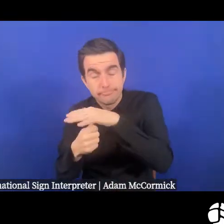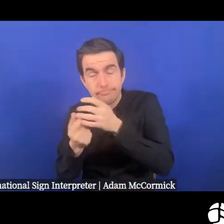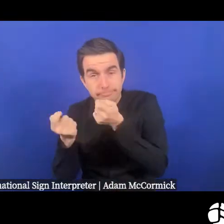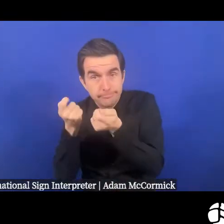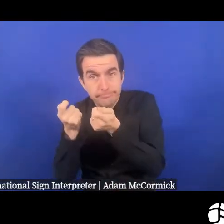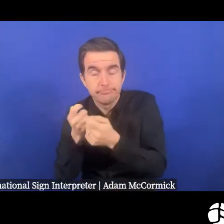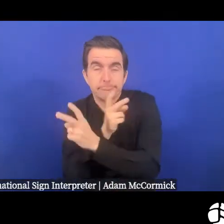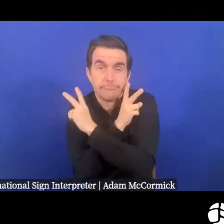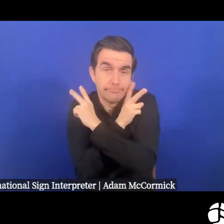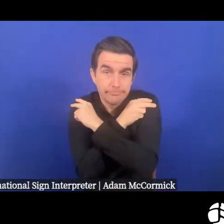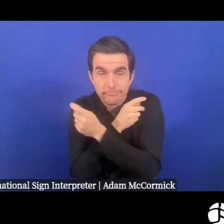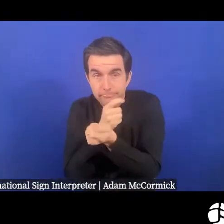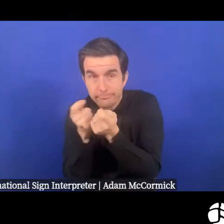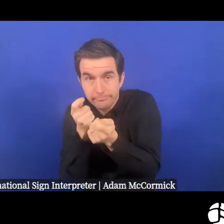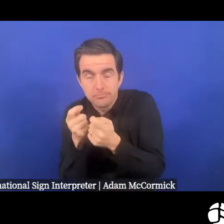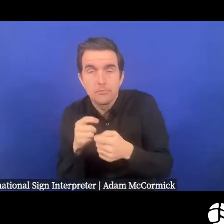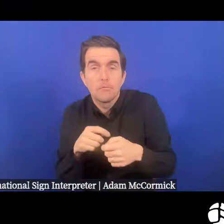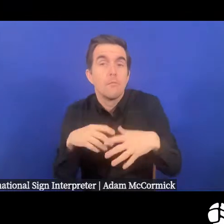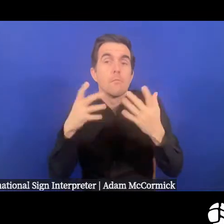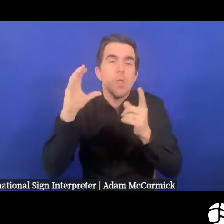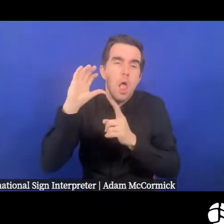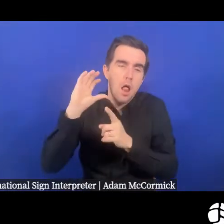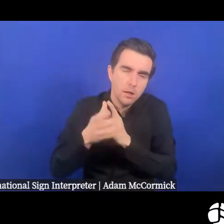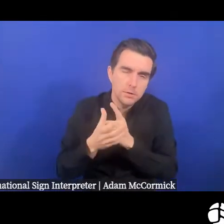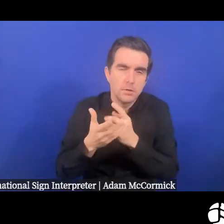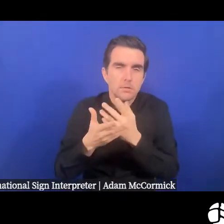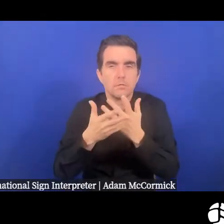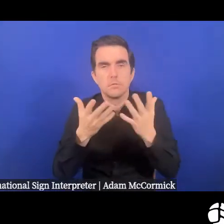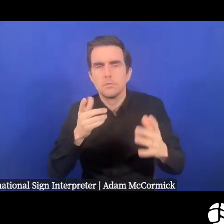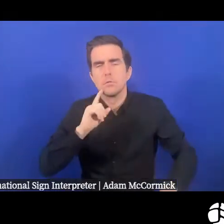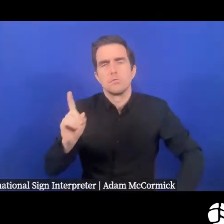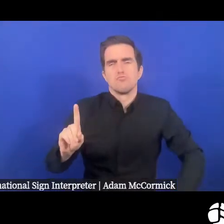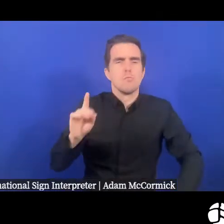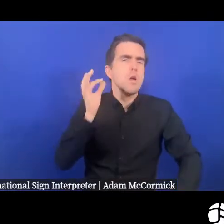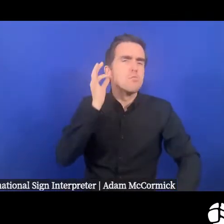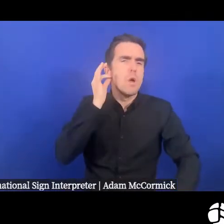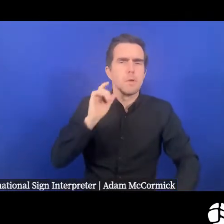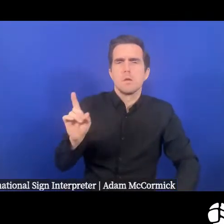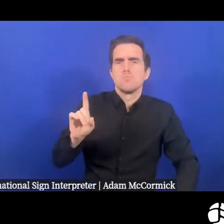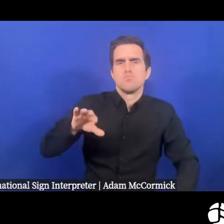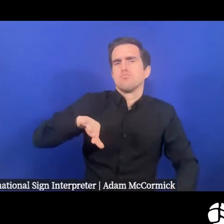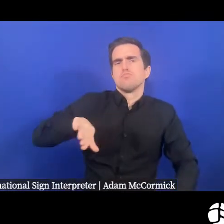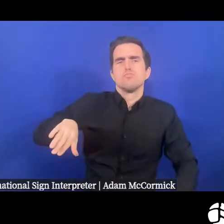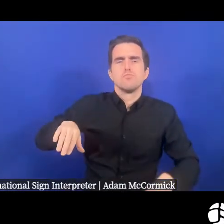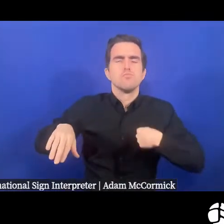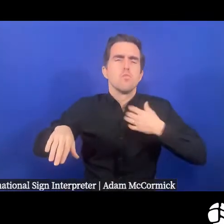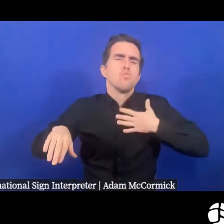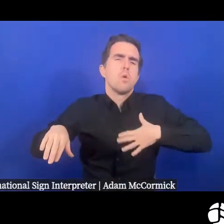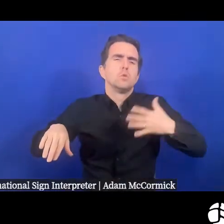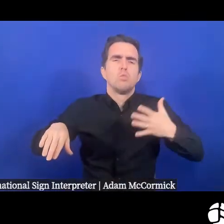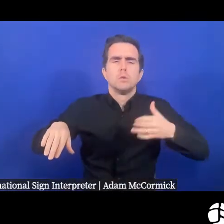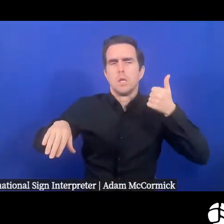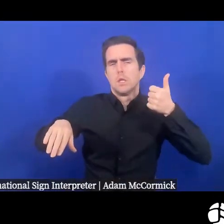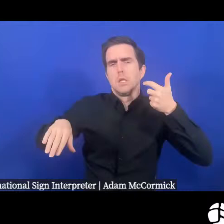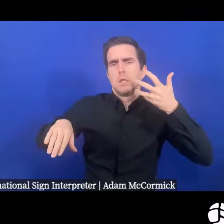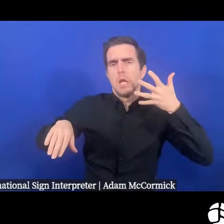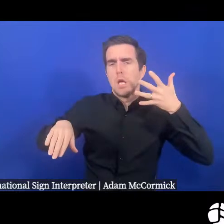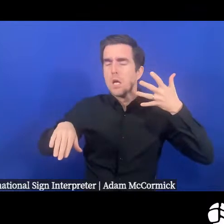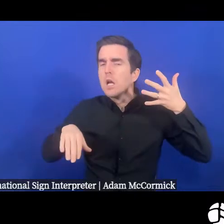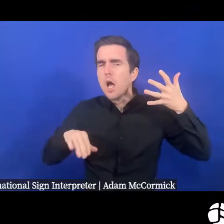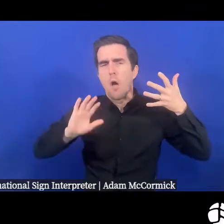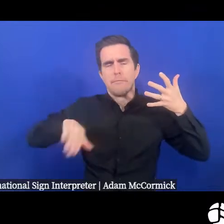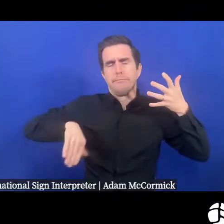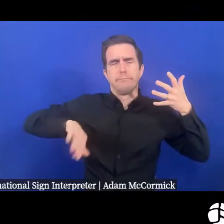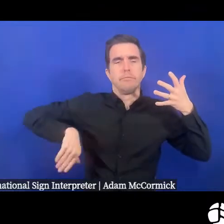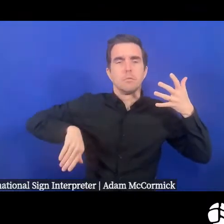shy and the men are actually put there so that the women say the right things or don't say anything at